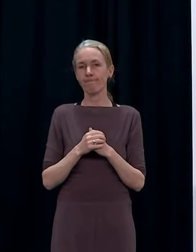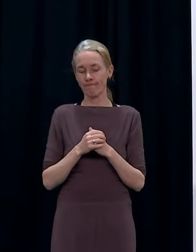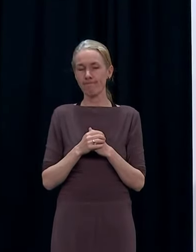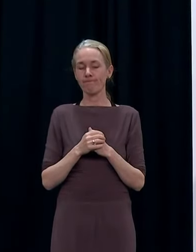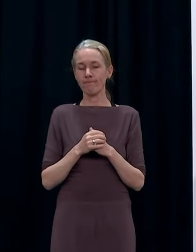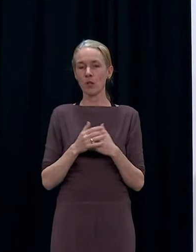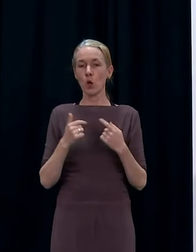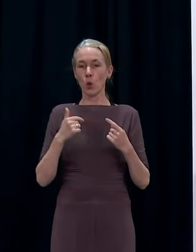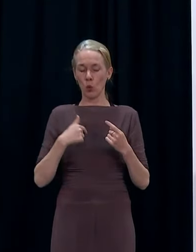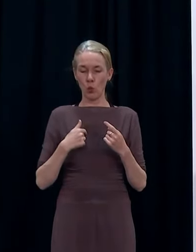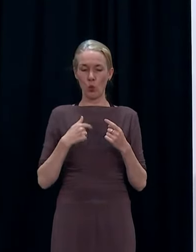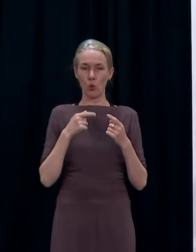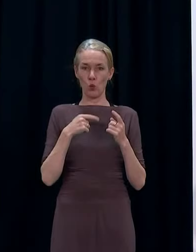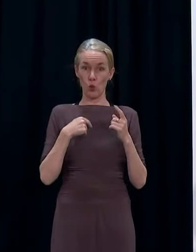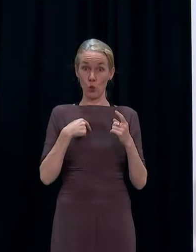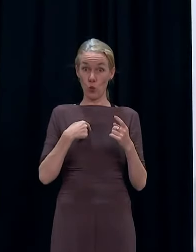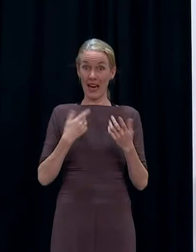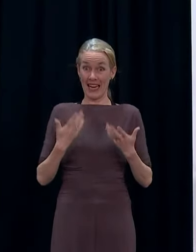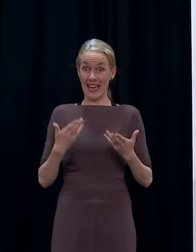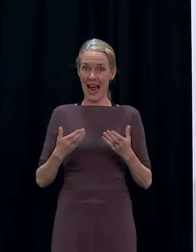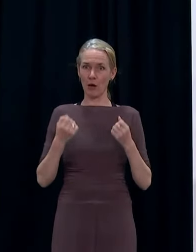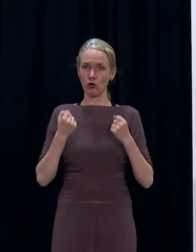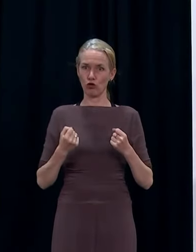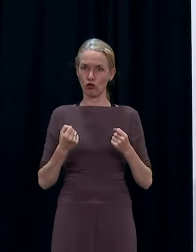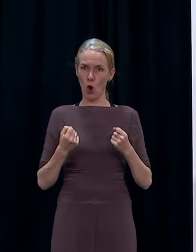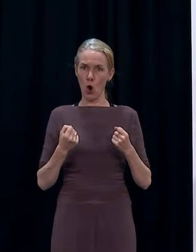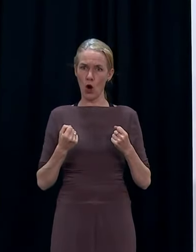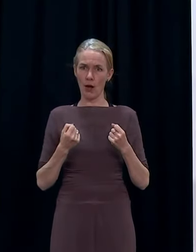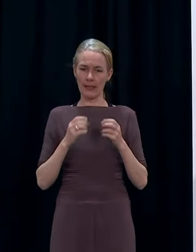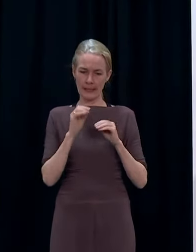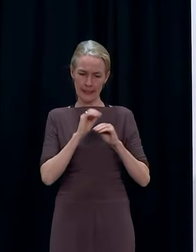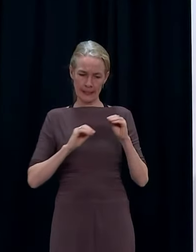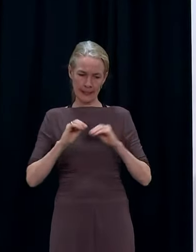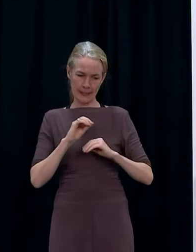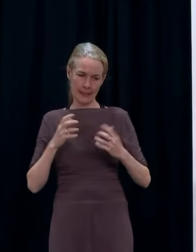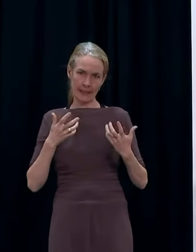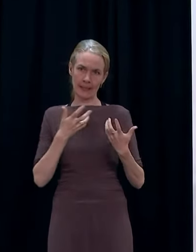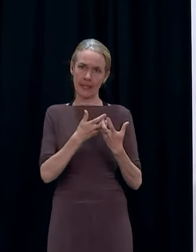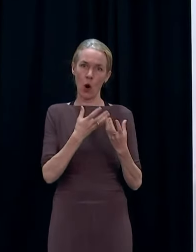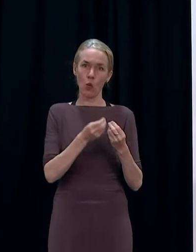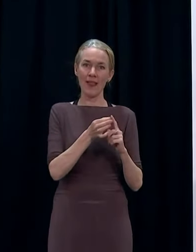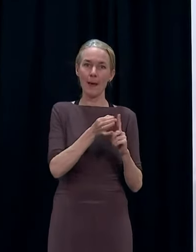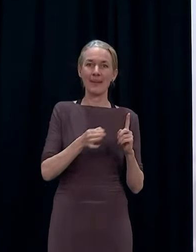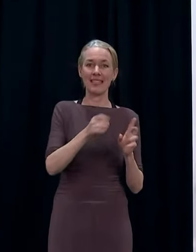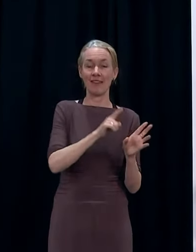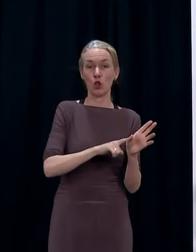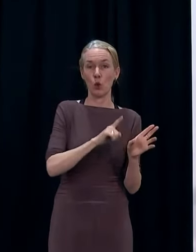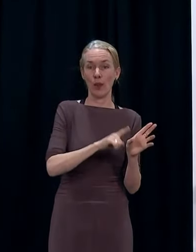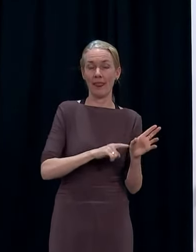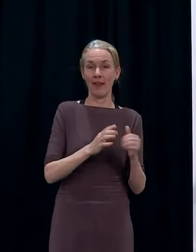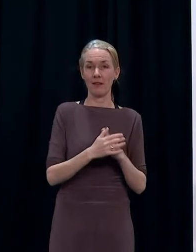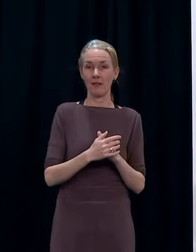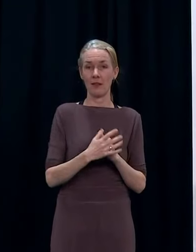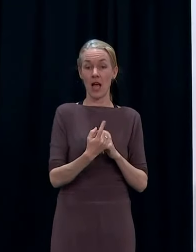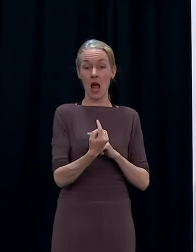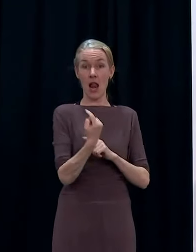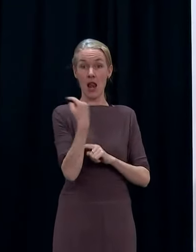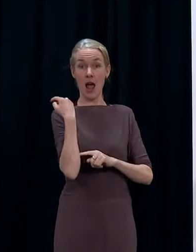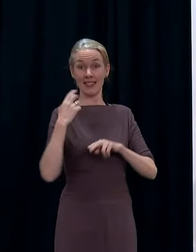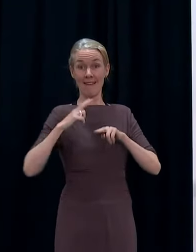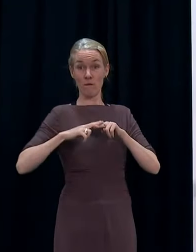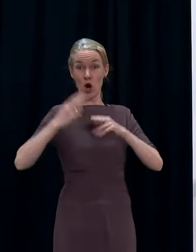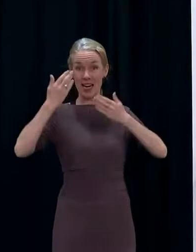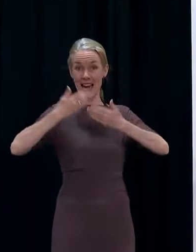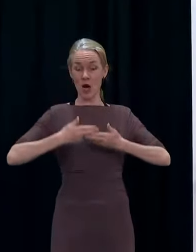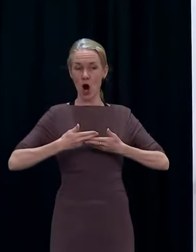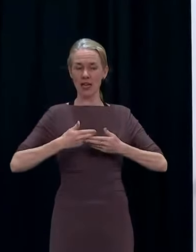all youth, but including focused on Pacific youth. And I was part of a zonal last Friday evening, actually, with a number of